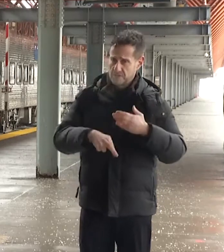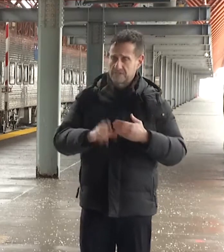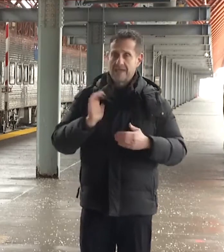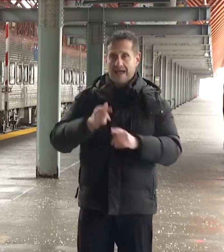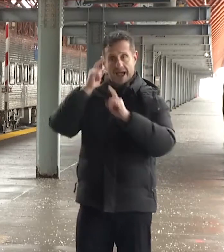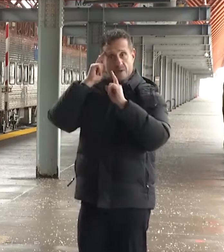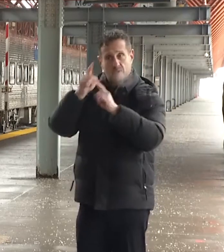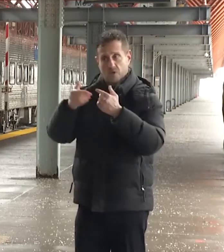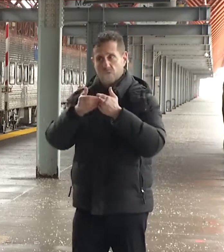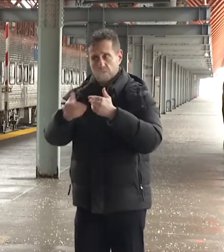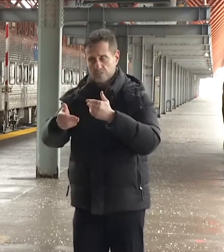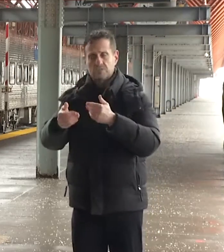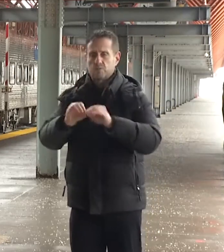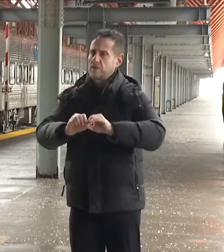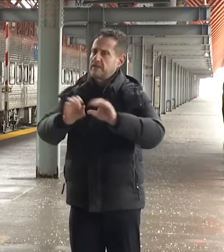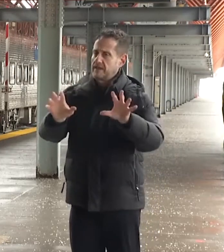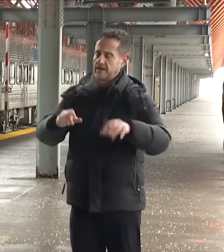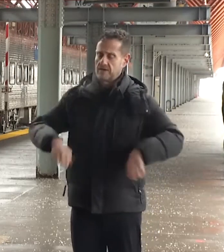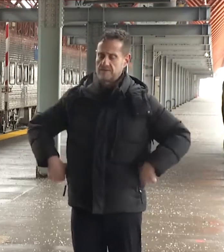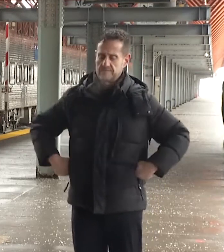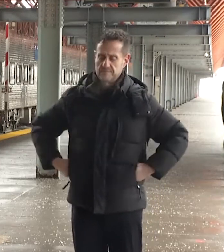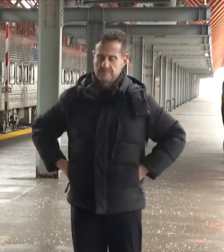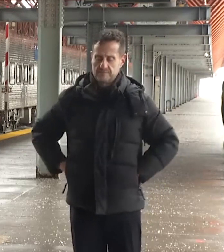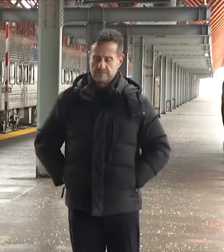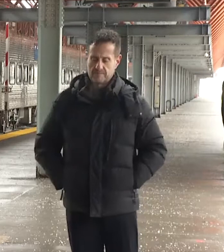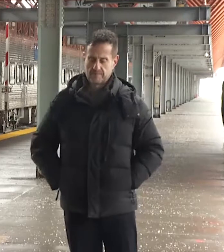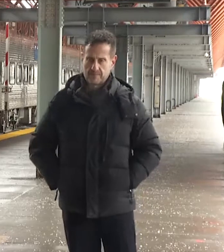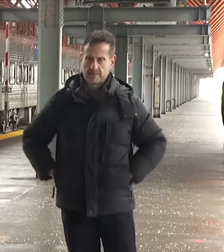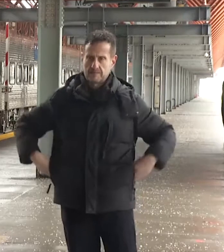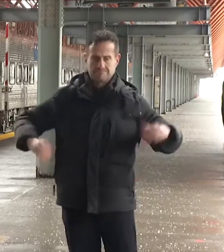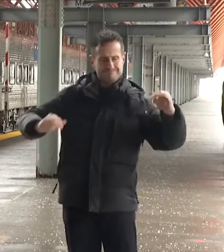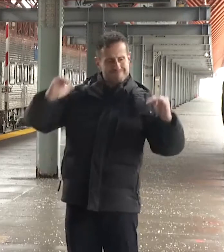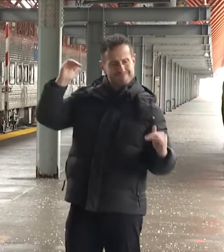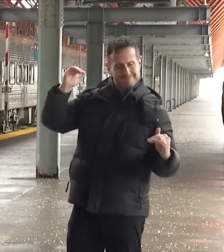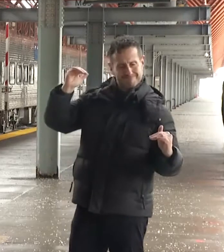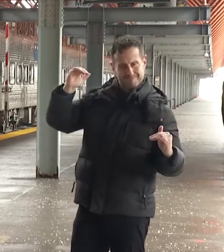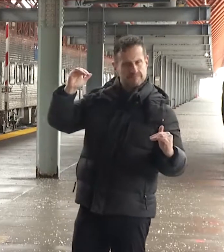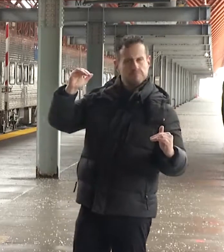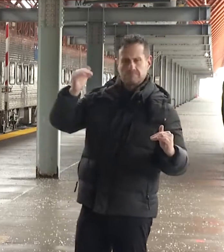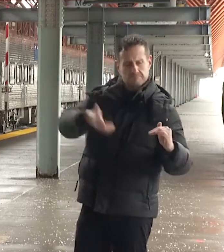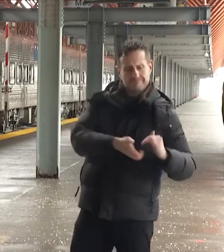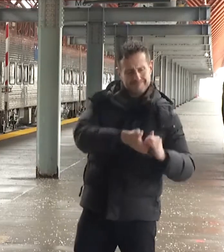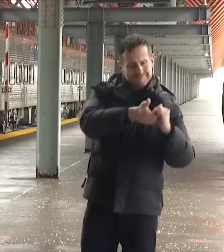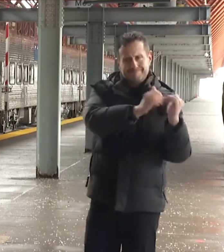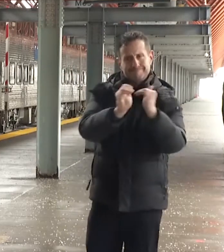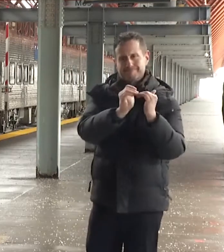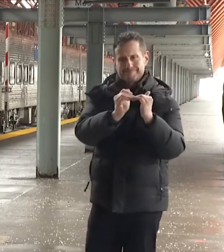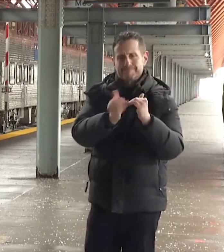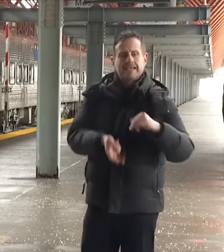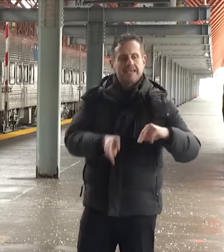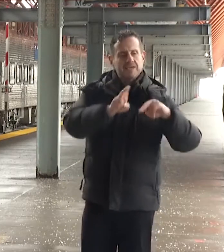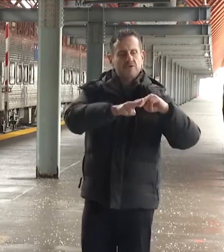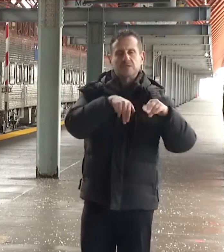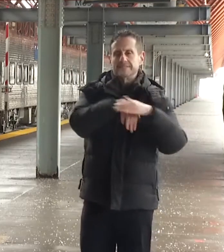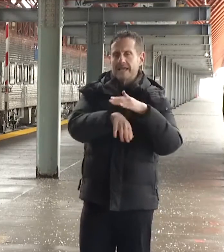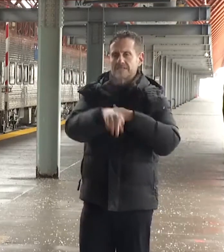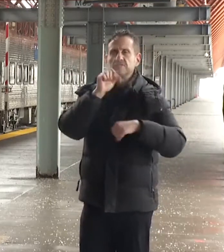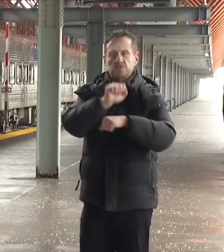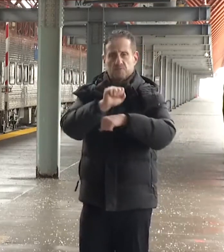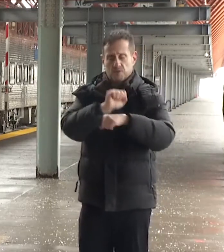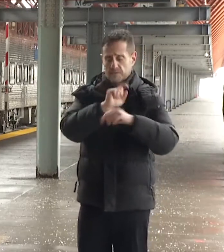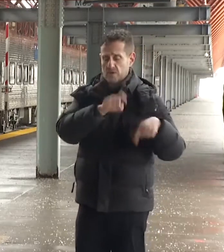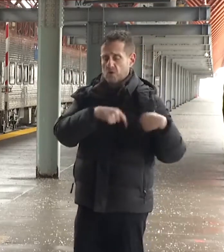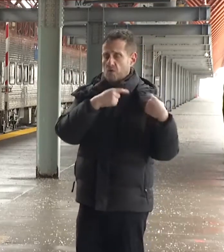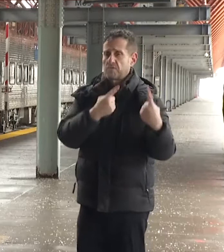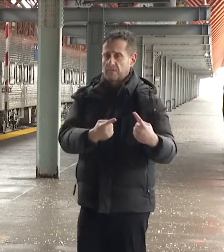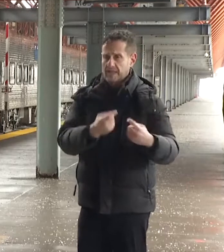goals moving forward were clear: reduce disparities and increase access to employment. Over the last